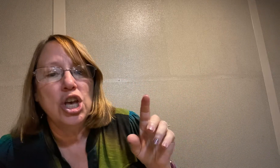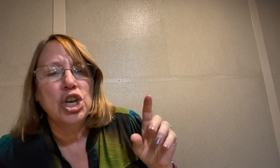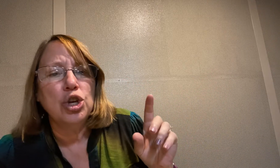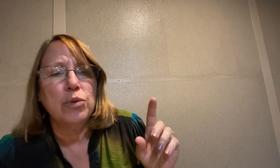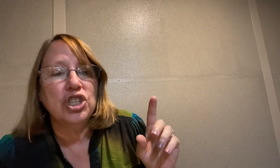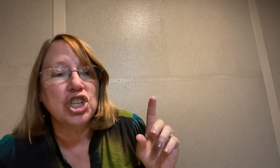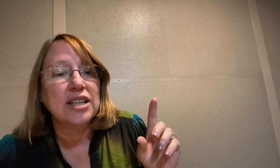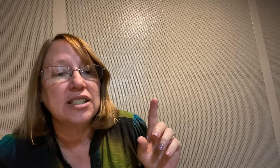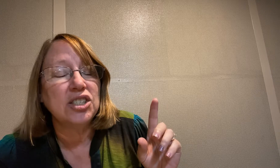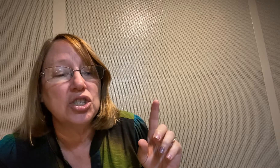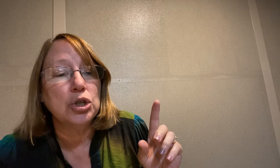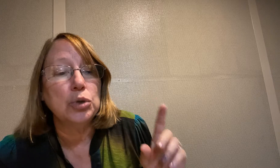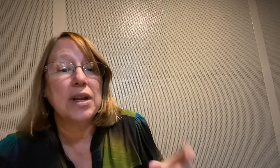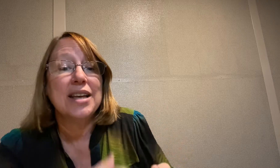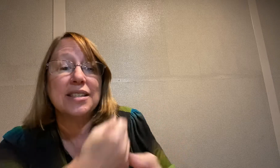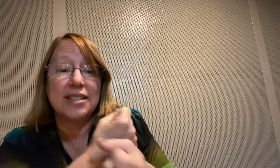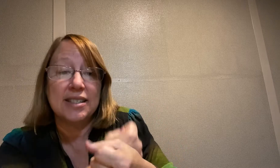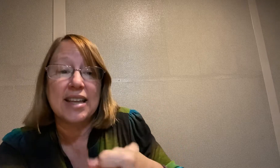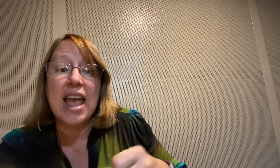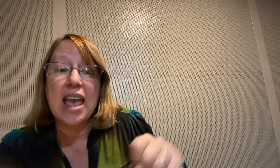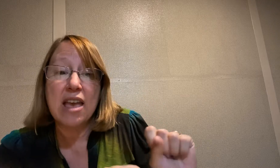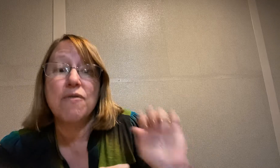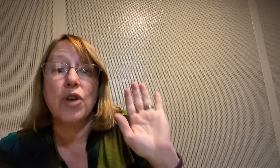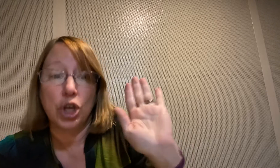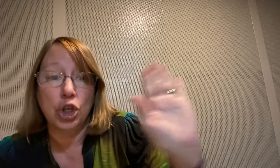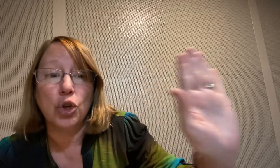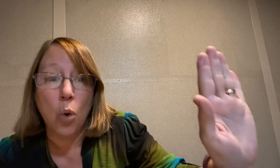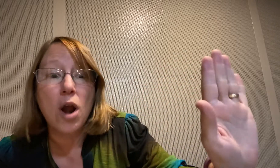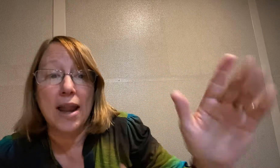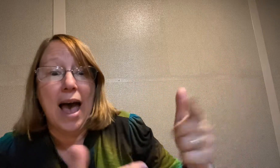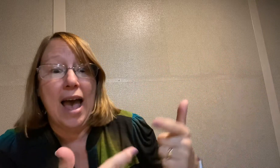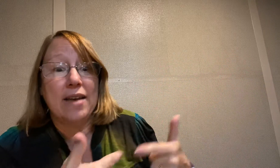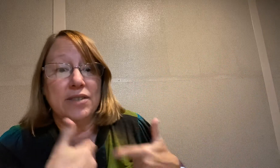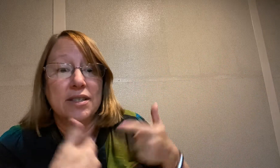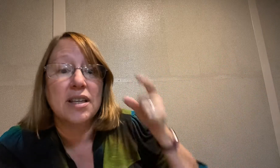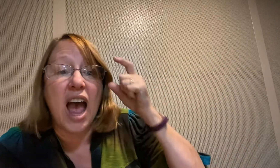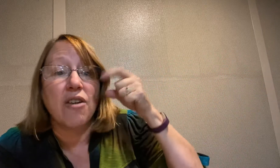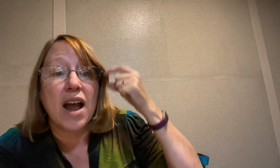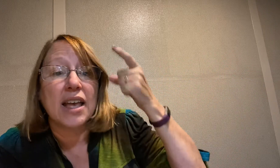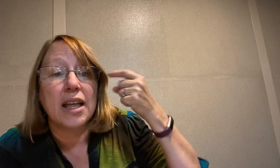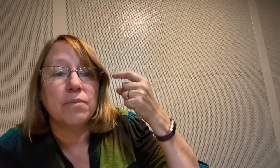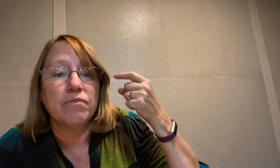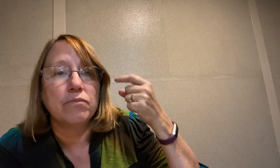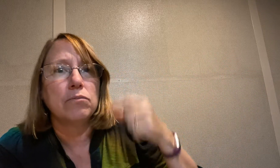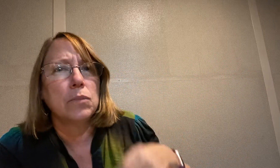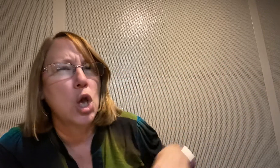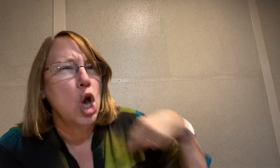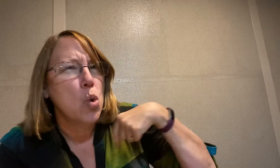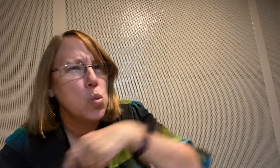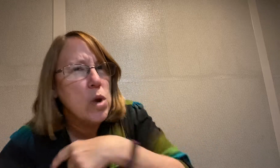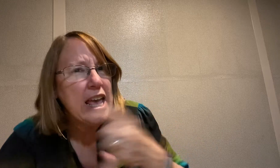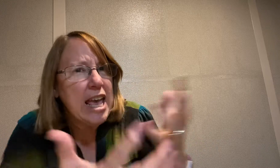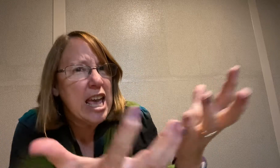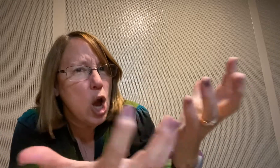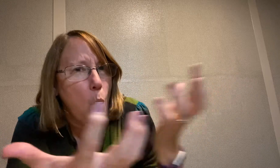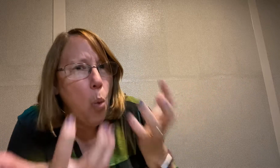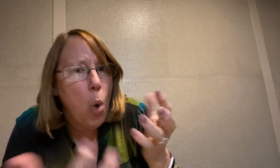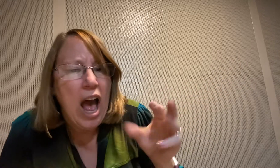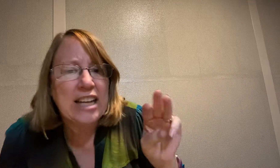You would just as soon save your lives, I reckon. We want